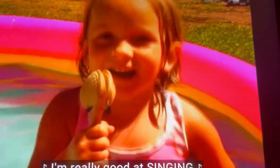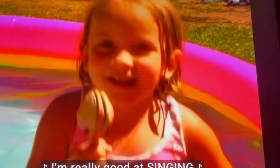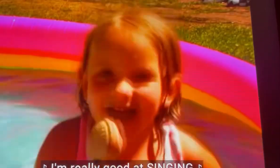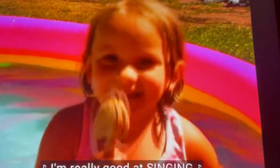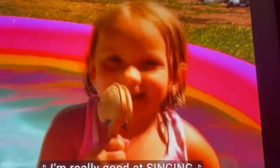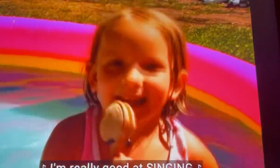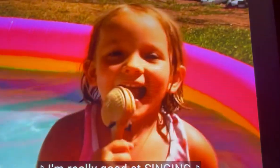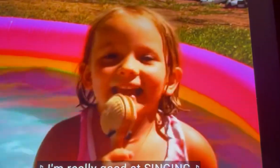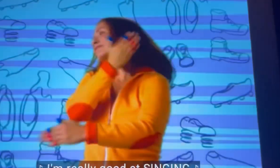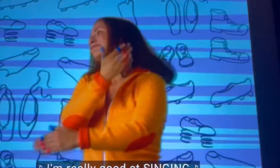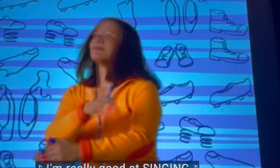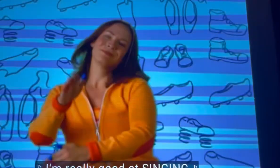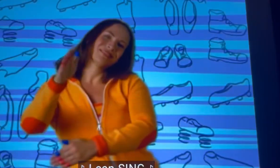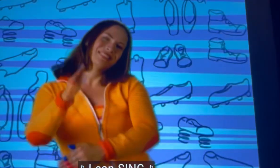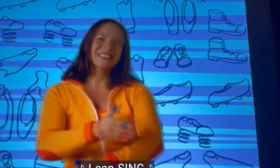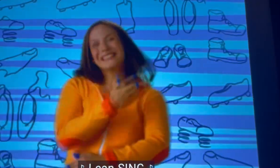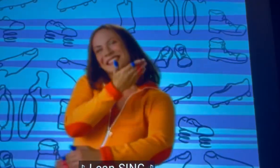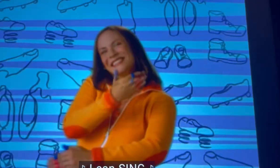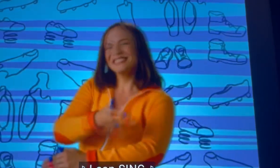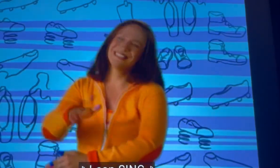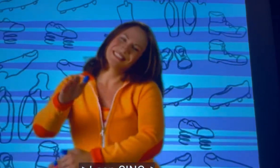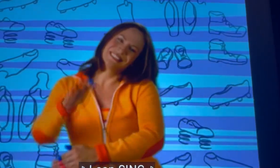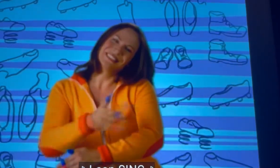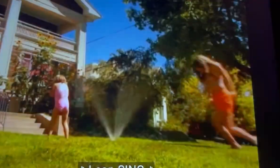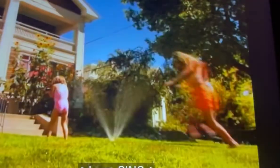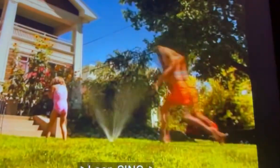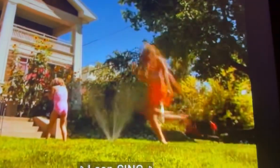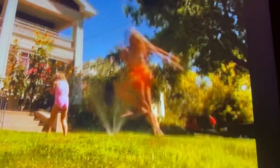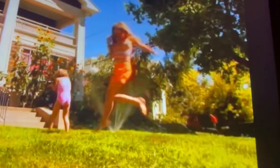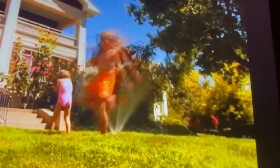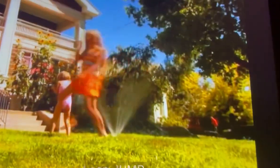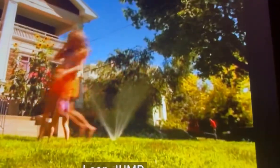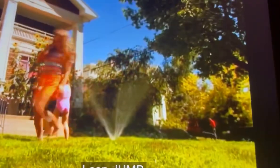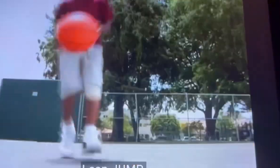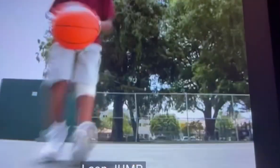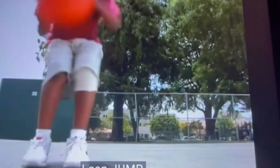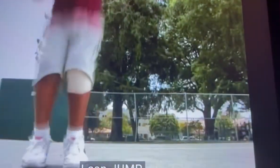singing. I can sing. I can swim.